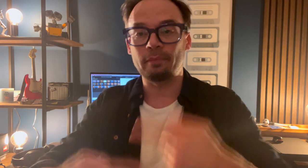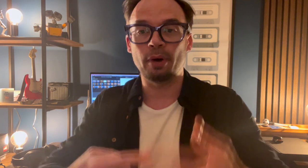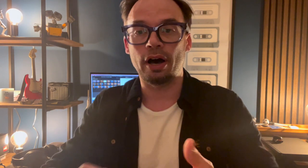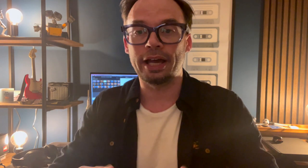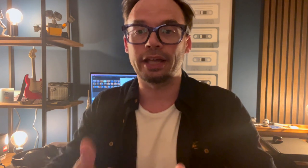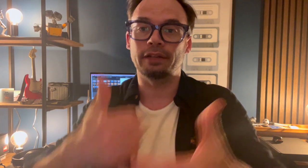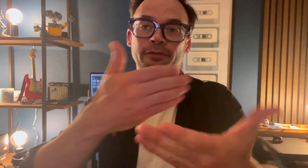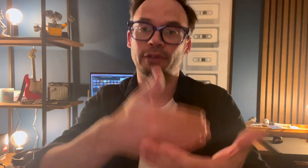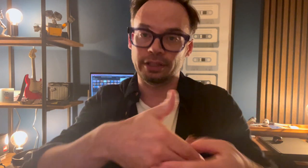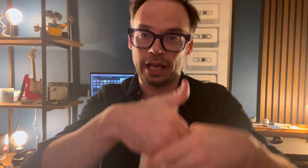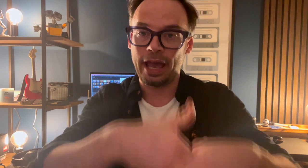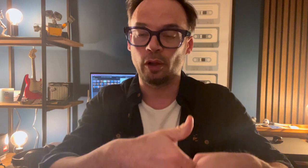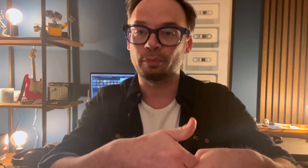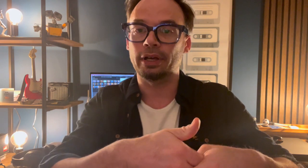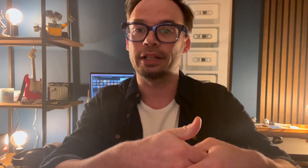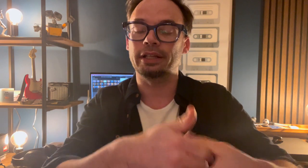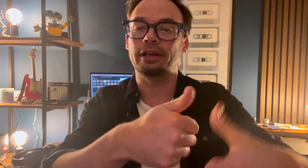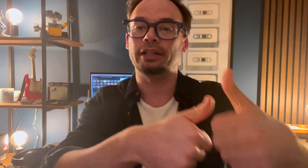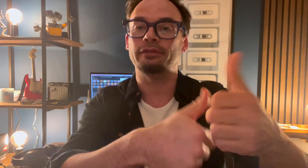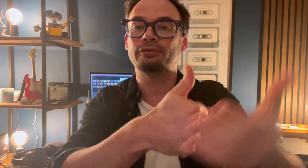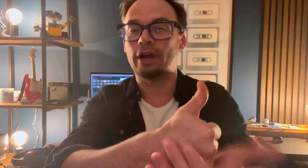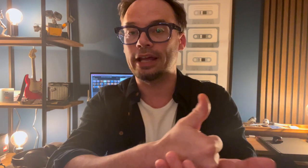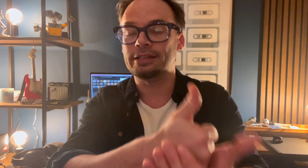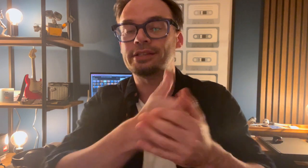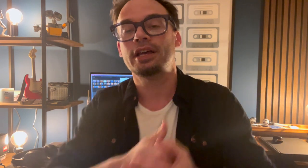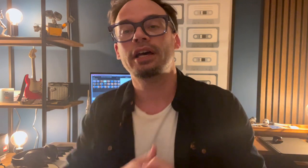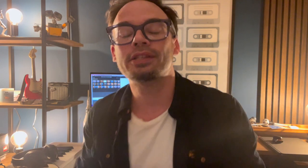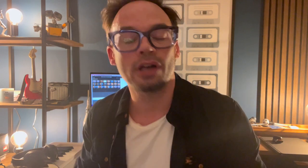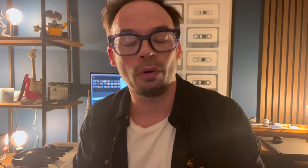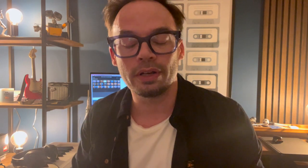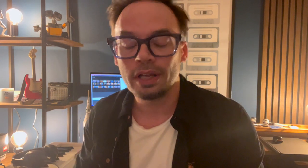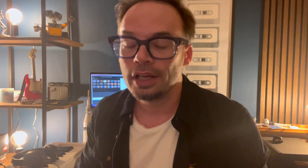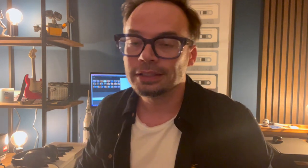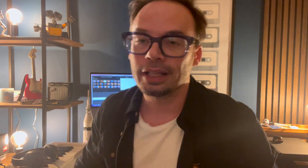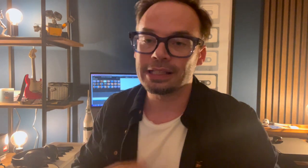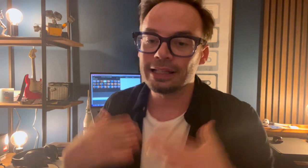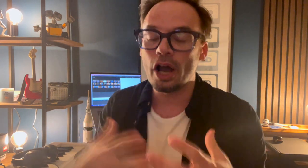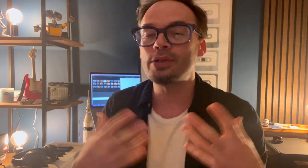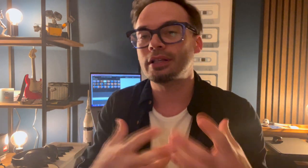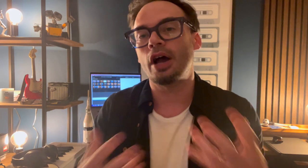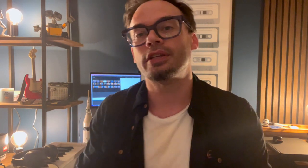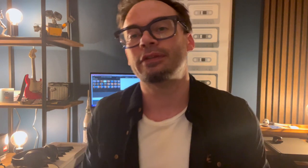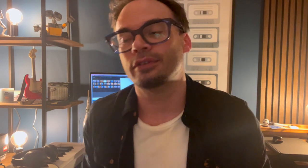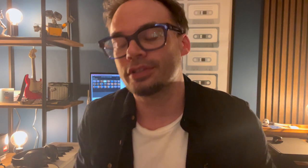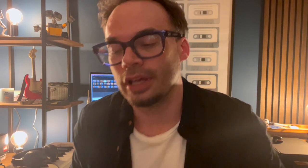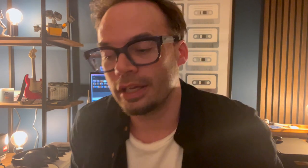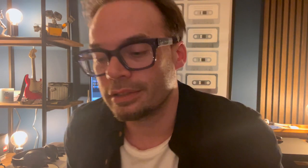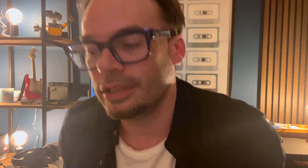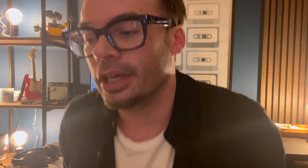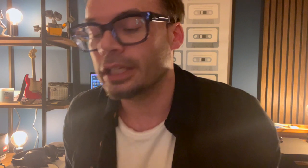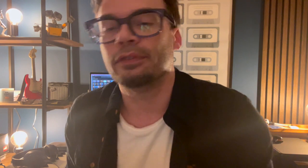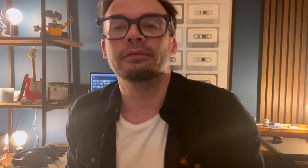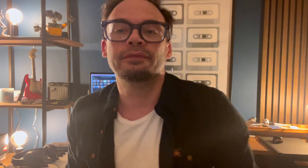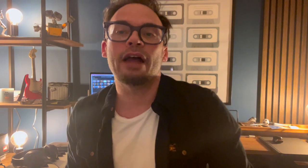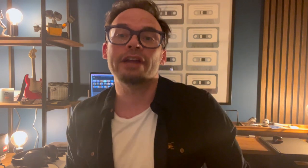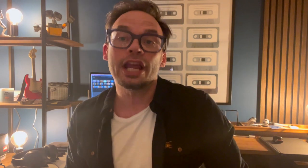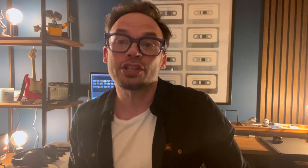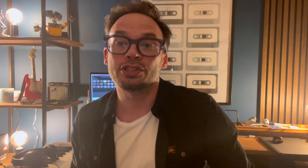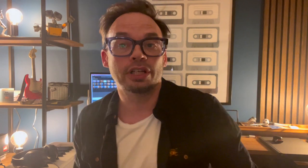by And the help And the friends And so on So there's loads and loads of different variations you could